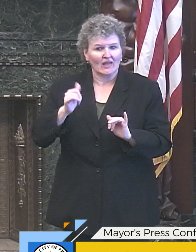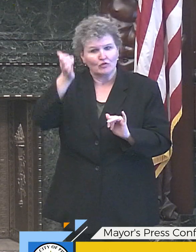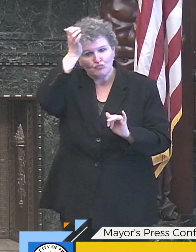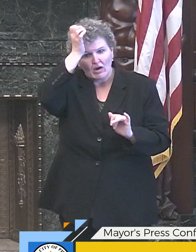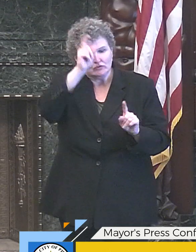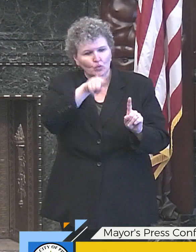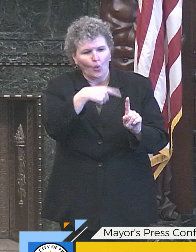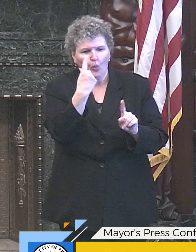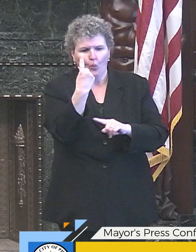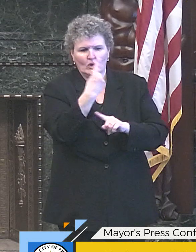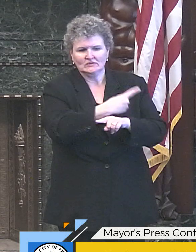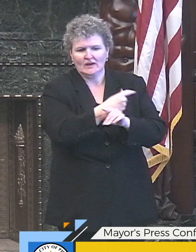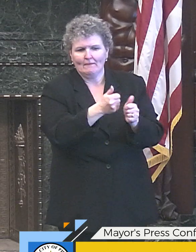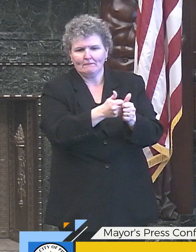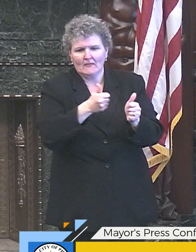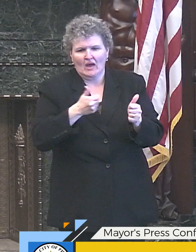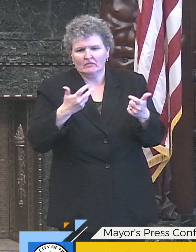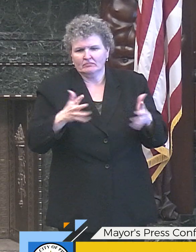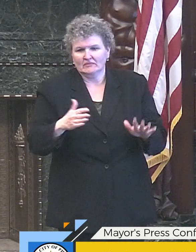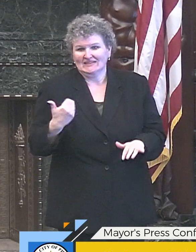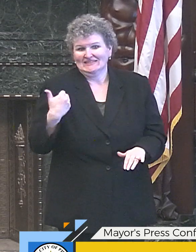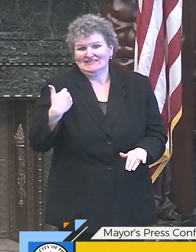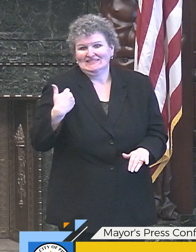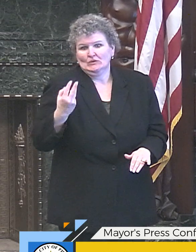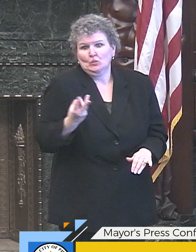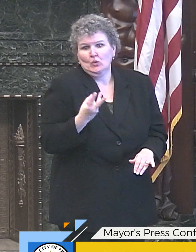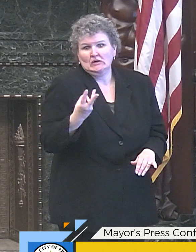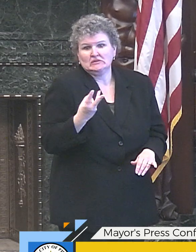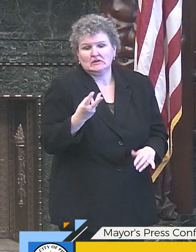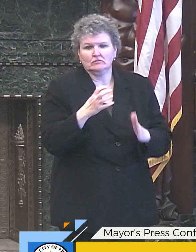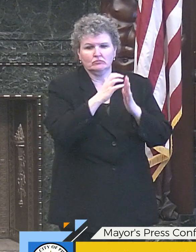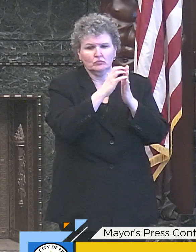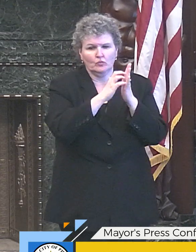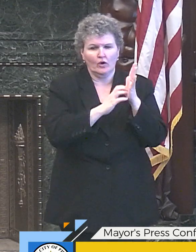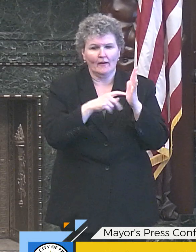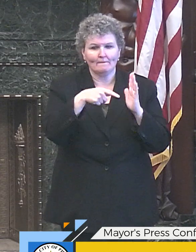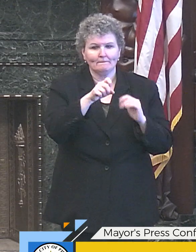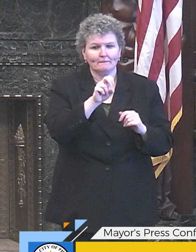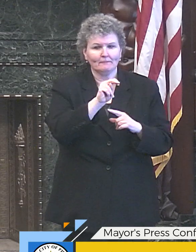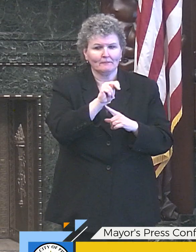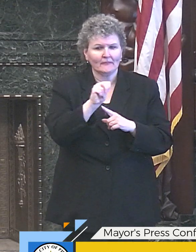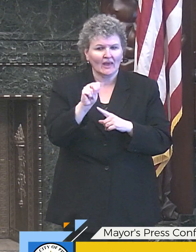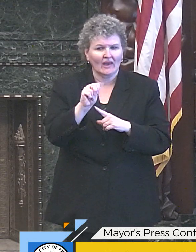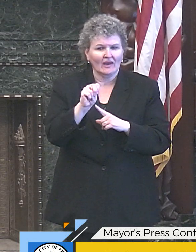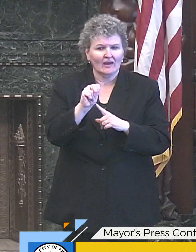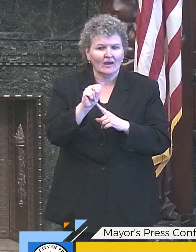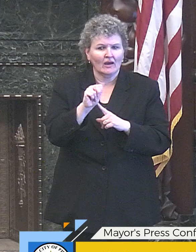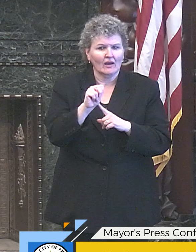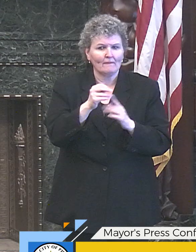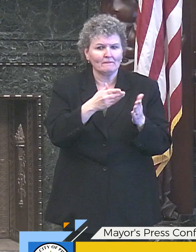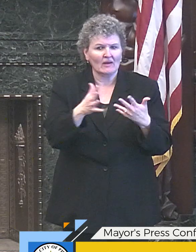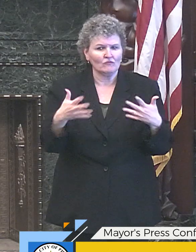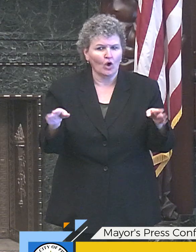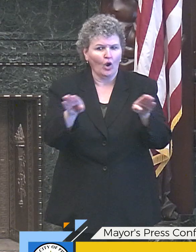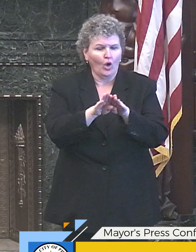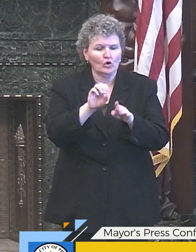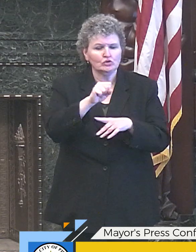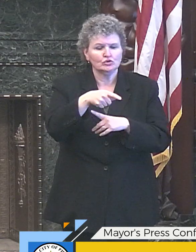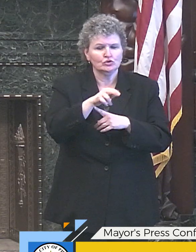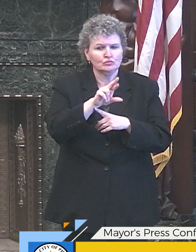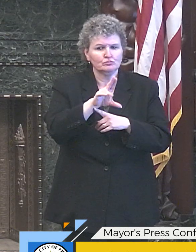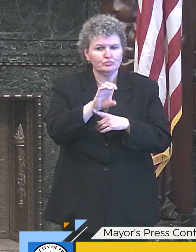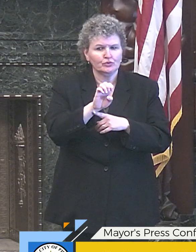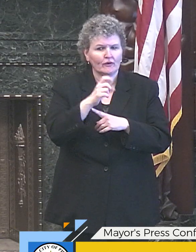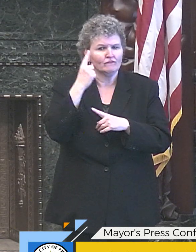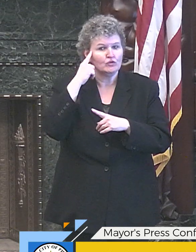On Wednesday, the Inquirer reported that Penn is planning on closing parts of Spruce Street for an emergency field hospital.